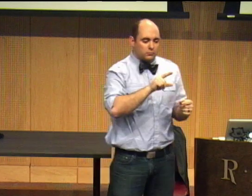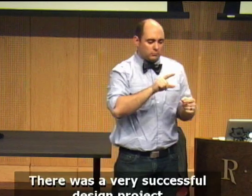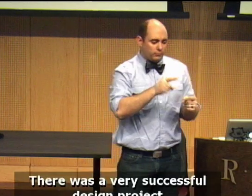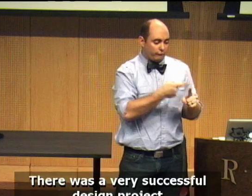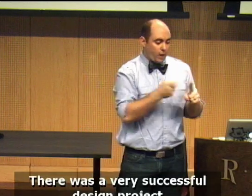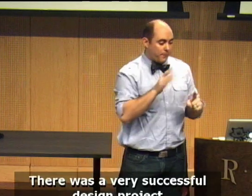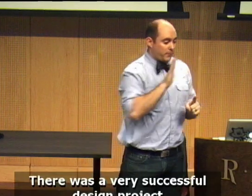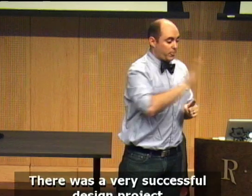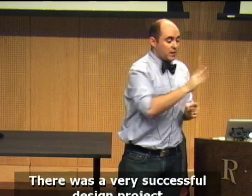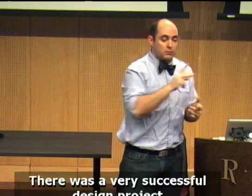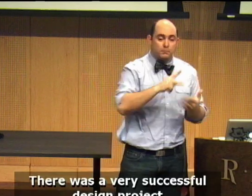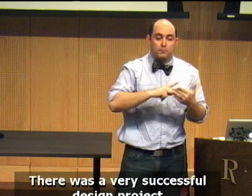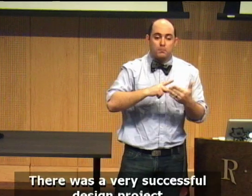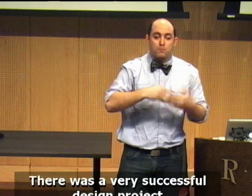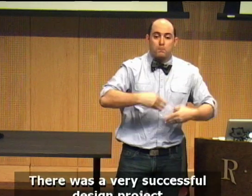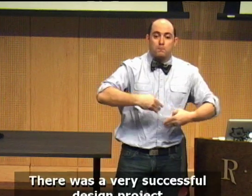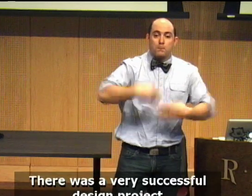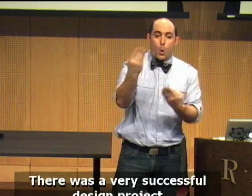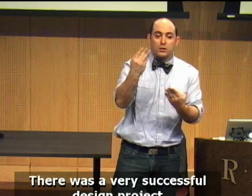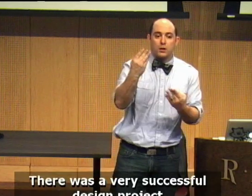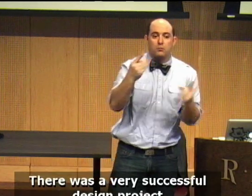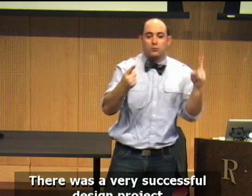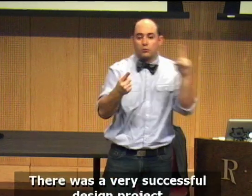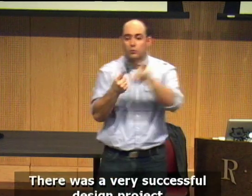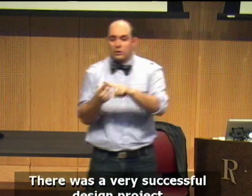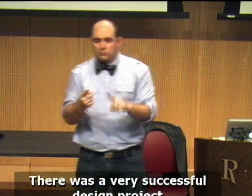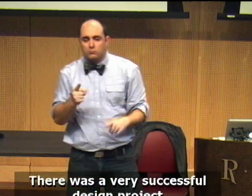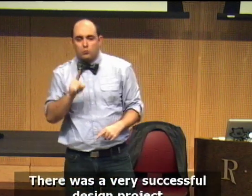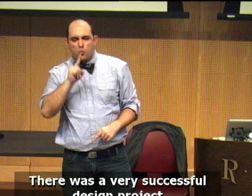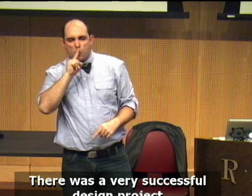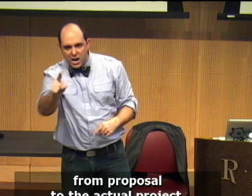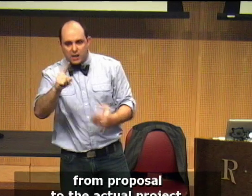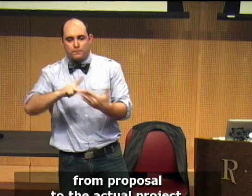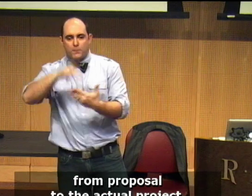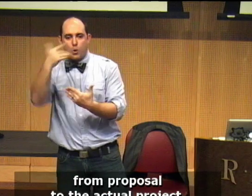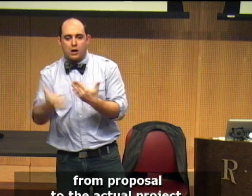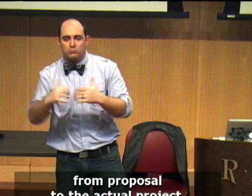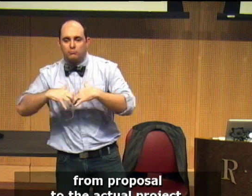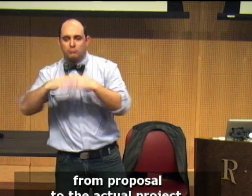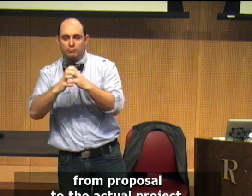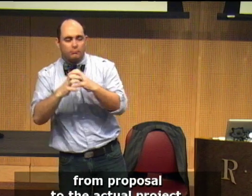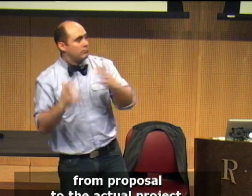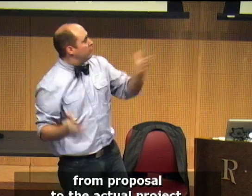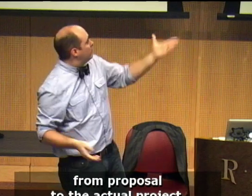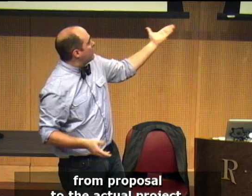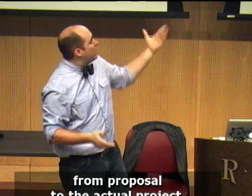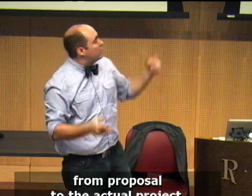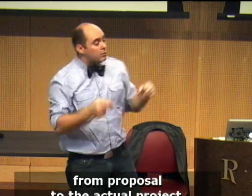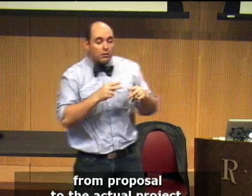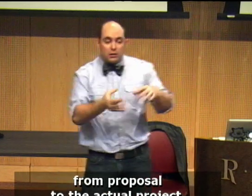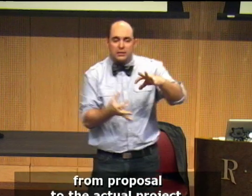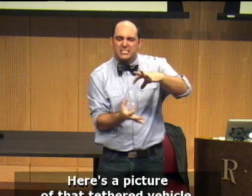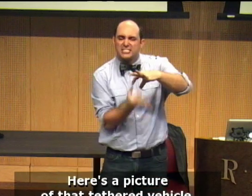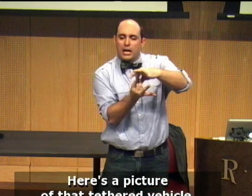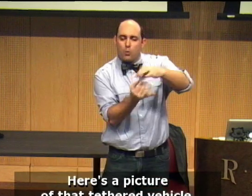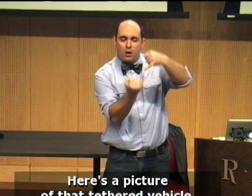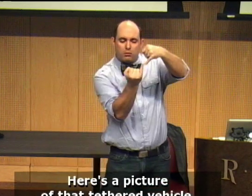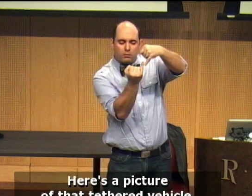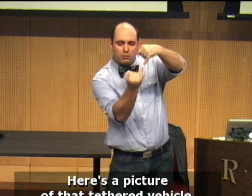It was a very successful design project, from proposal to the actual project. Here's a picture of